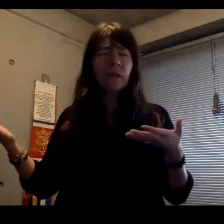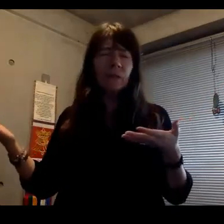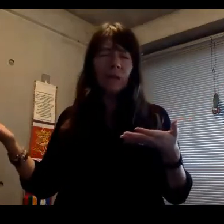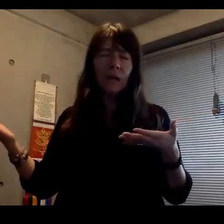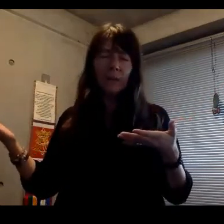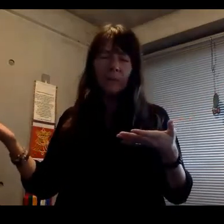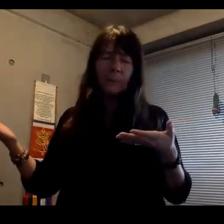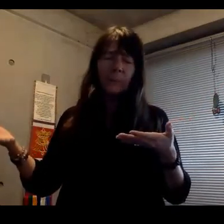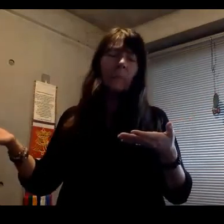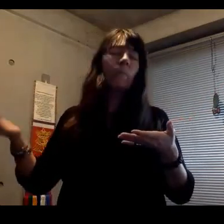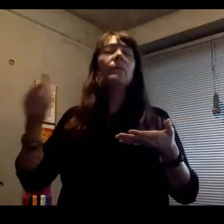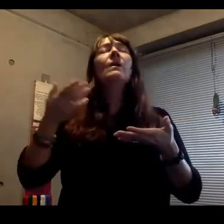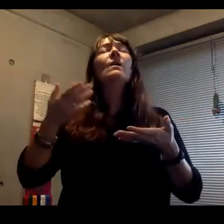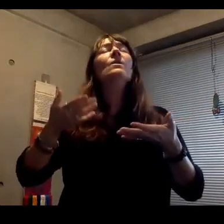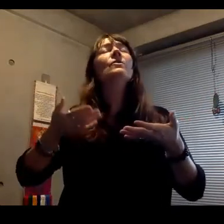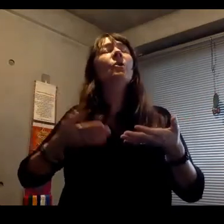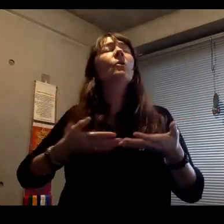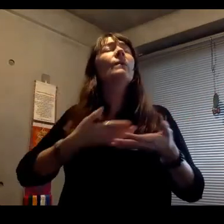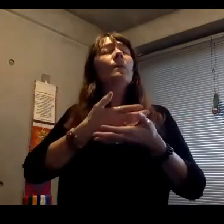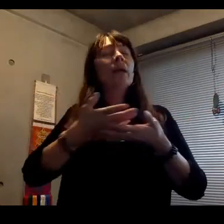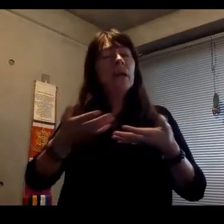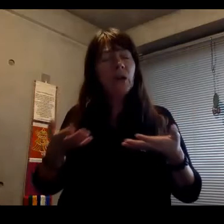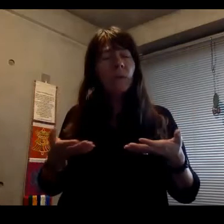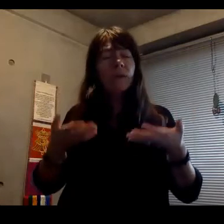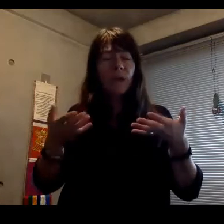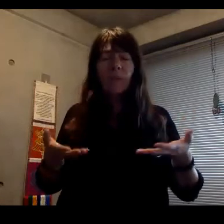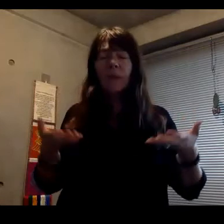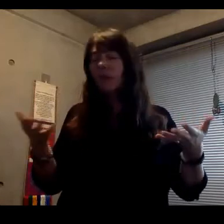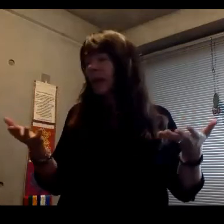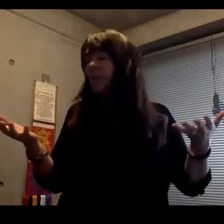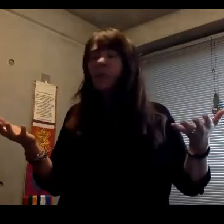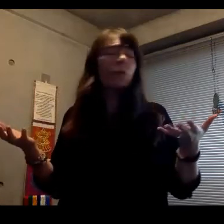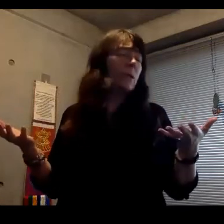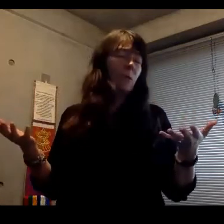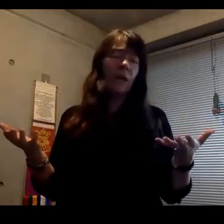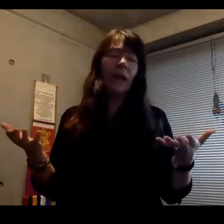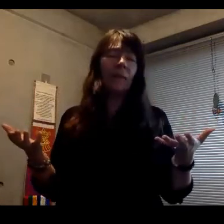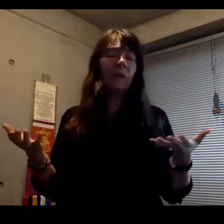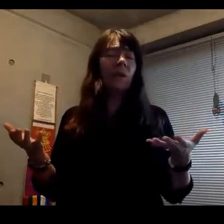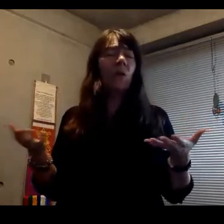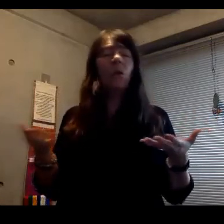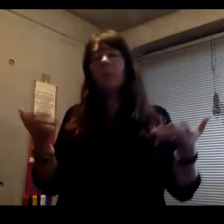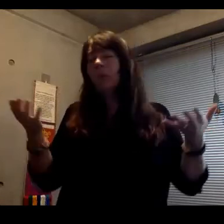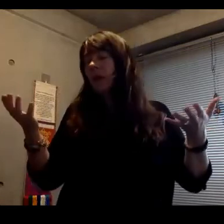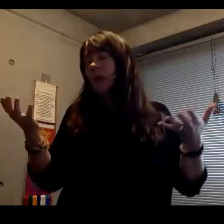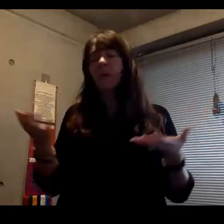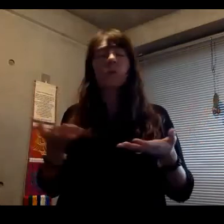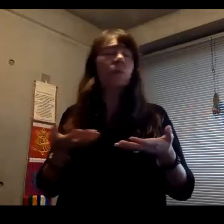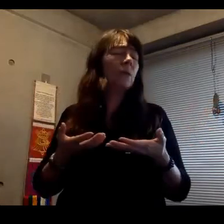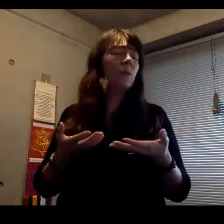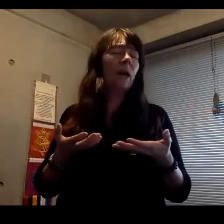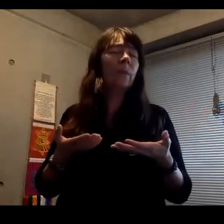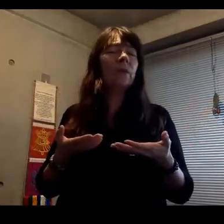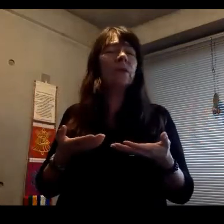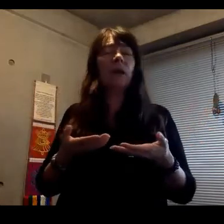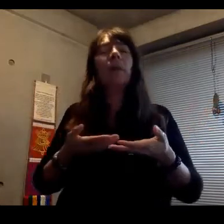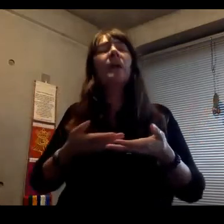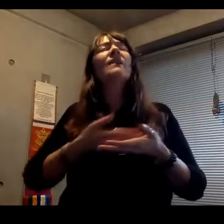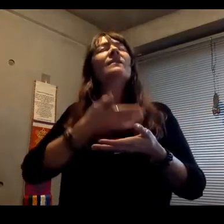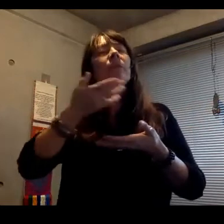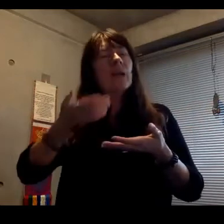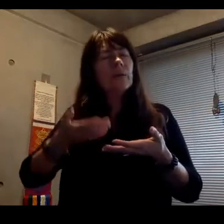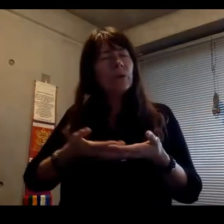at the same time? So there are many humans that come into life, you don't know what's going to happen. Oh boy, what's going to happen this